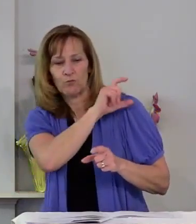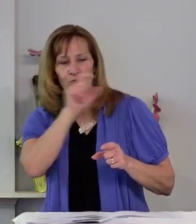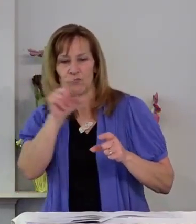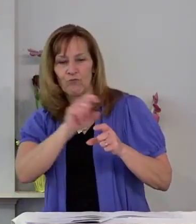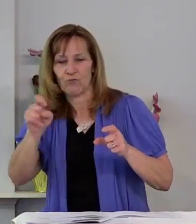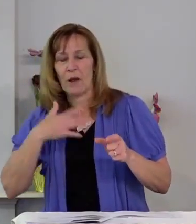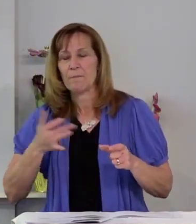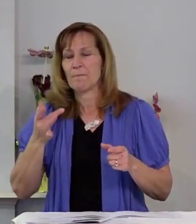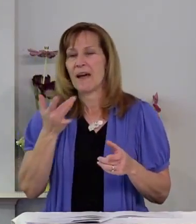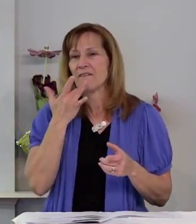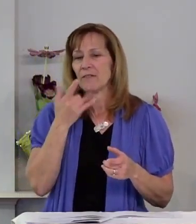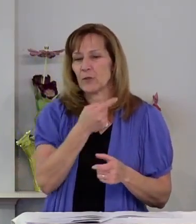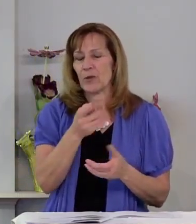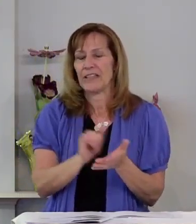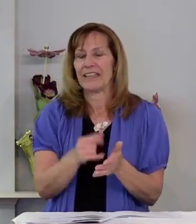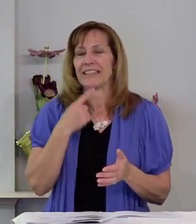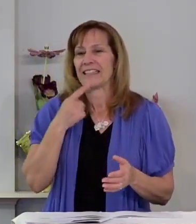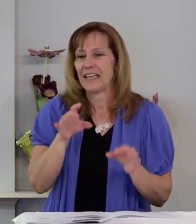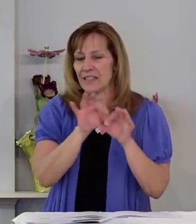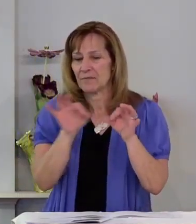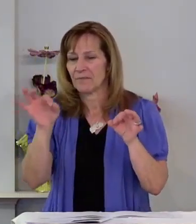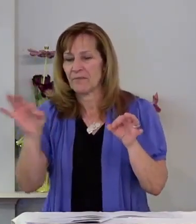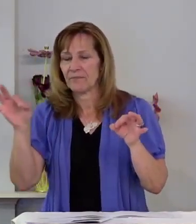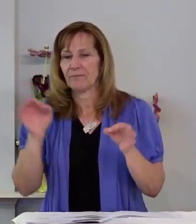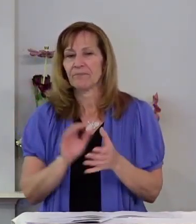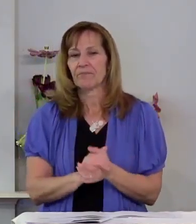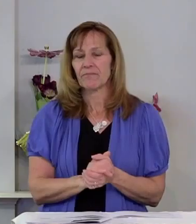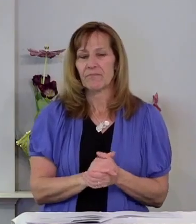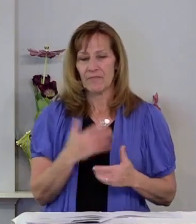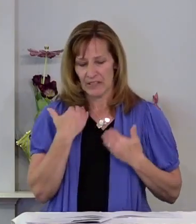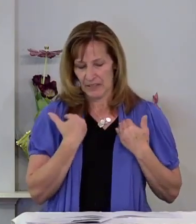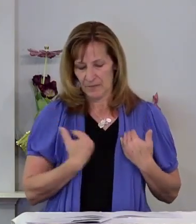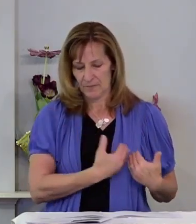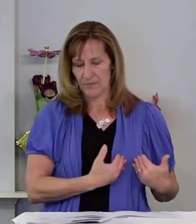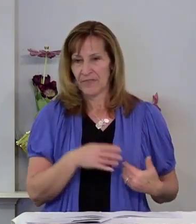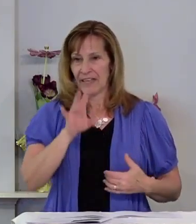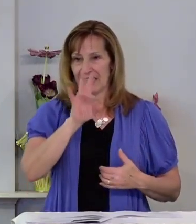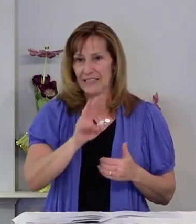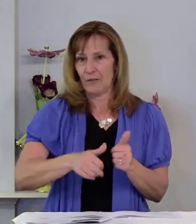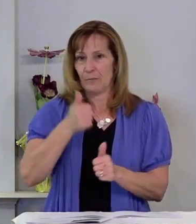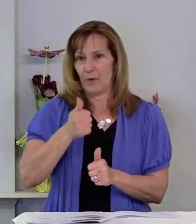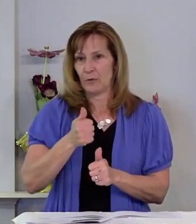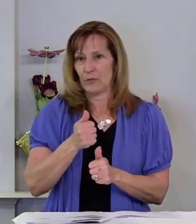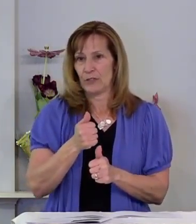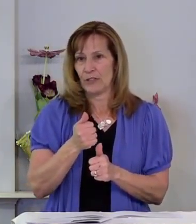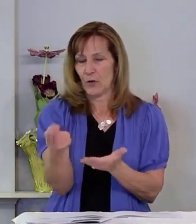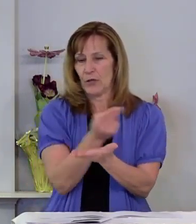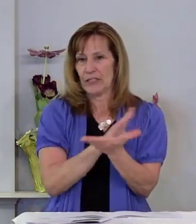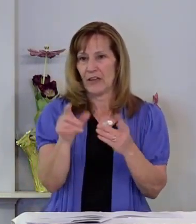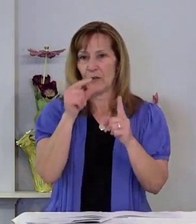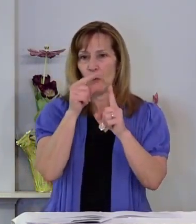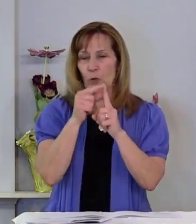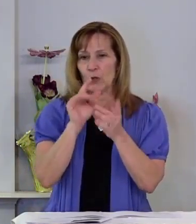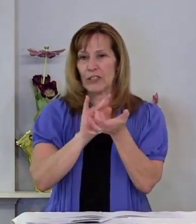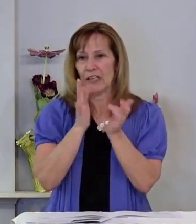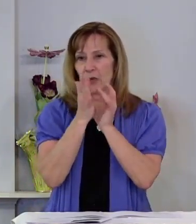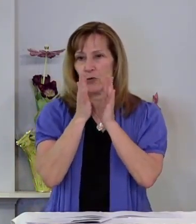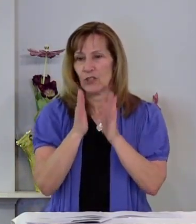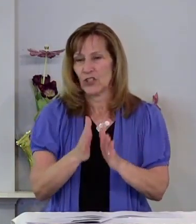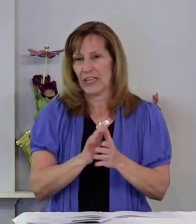My favorite is one that says on the front, the seven most sacred words in